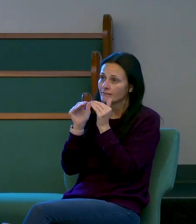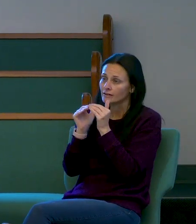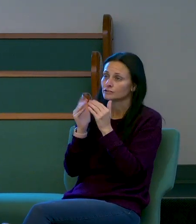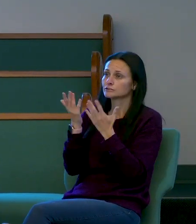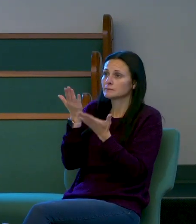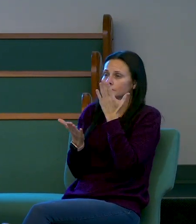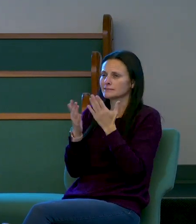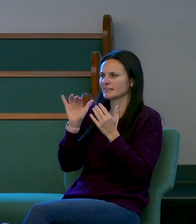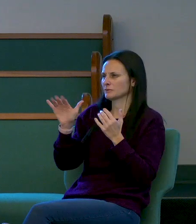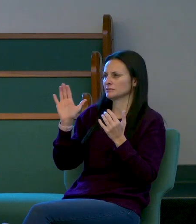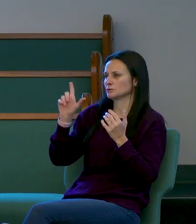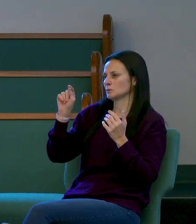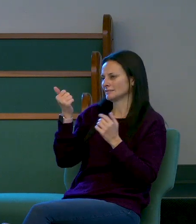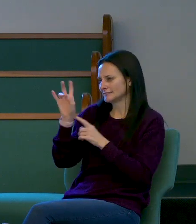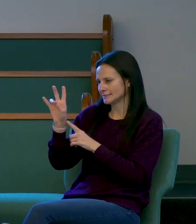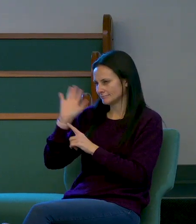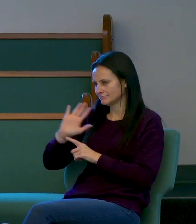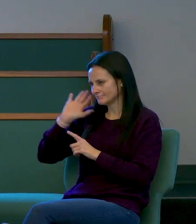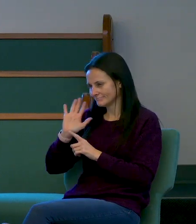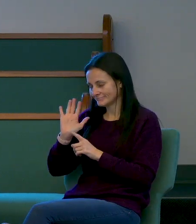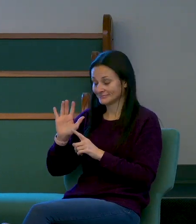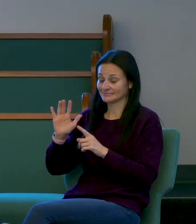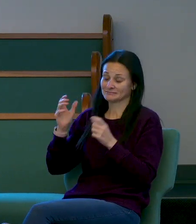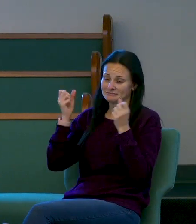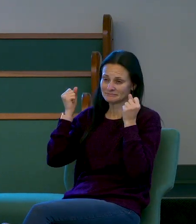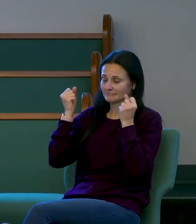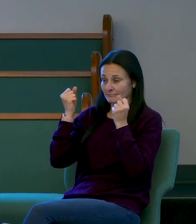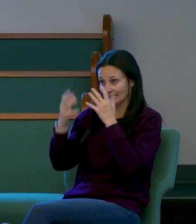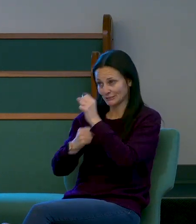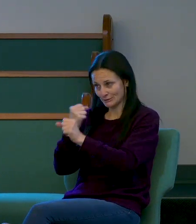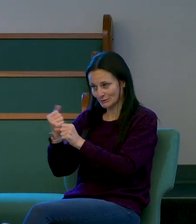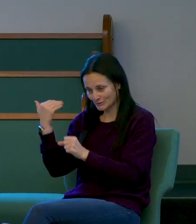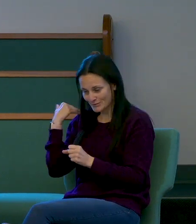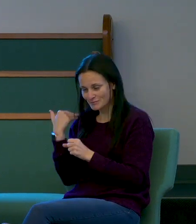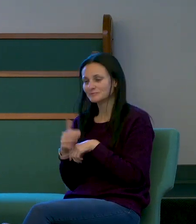was 2017, so a whole bunch of years ago.